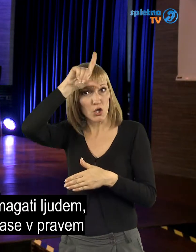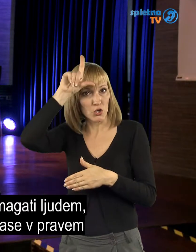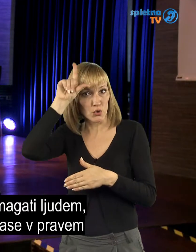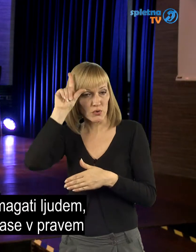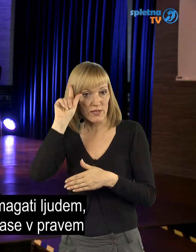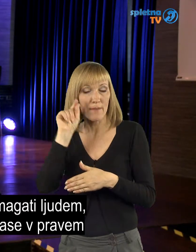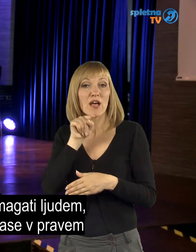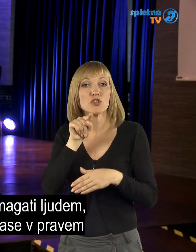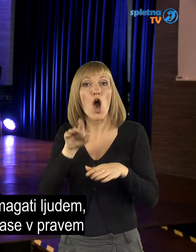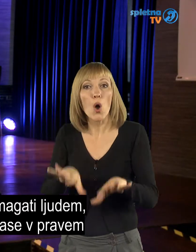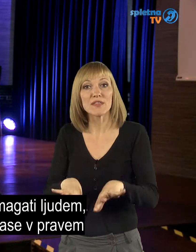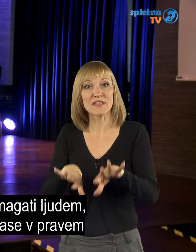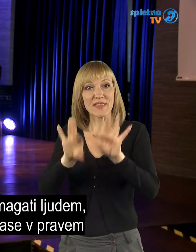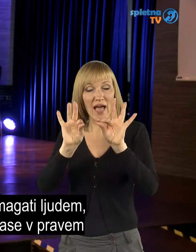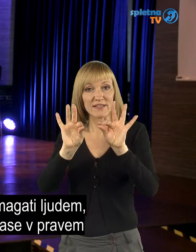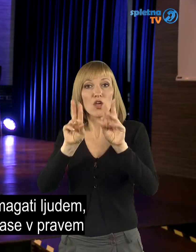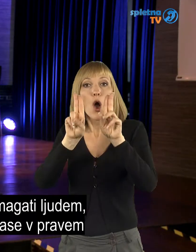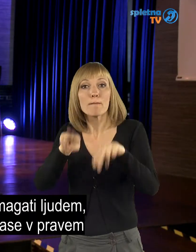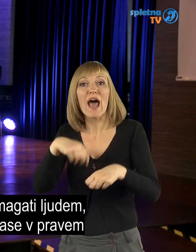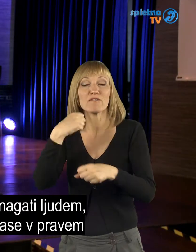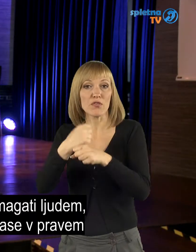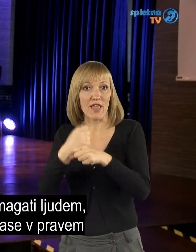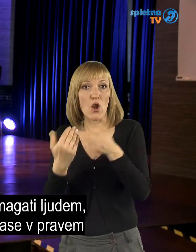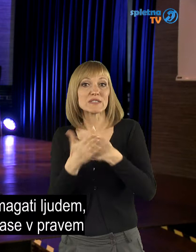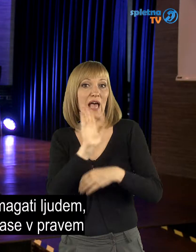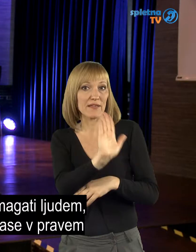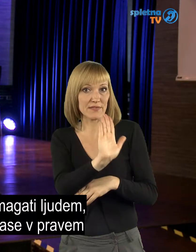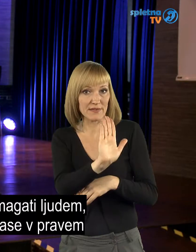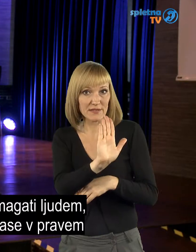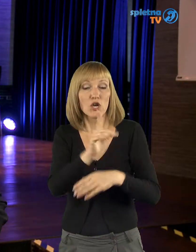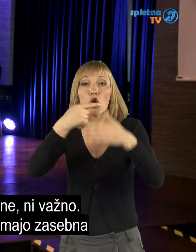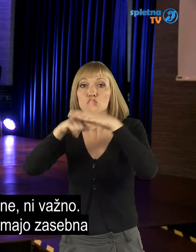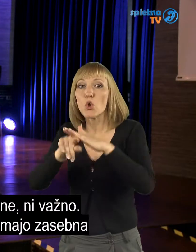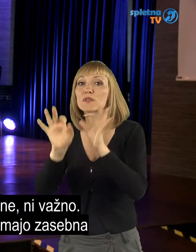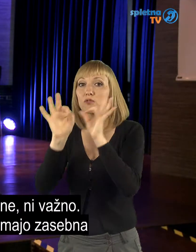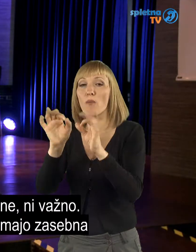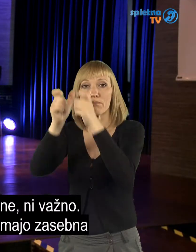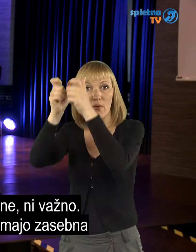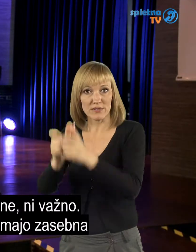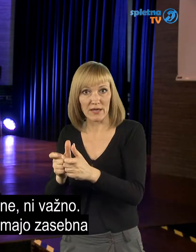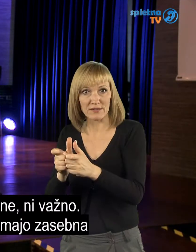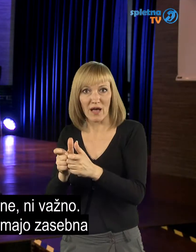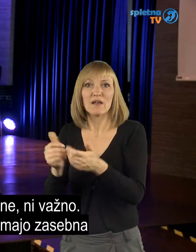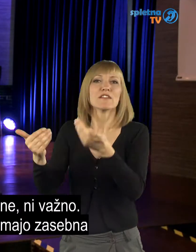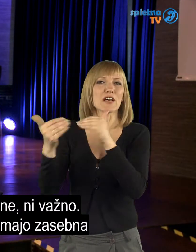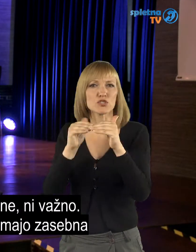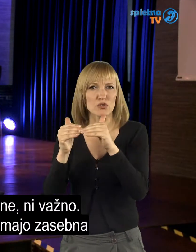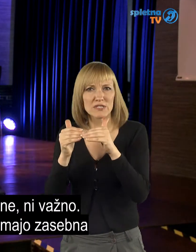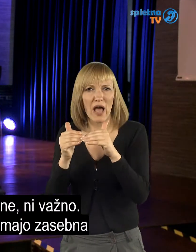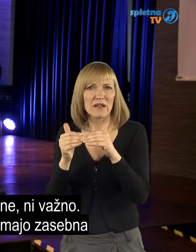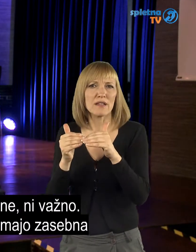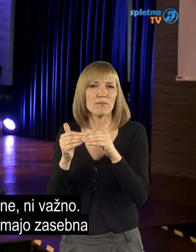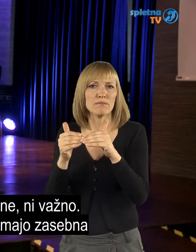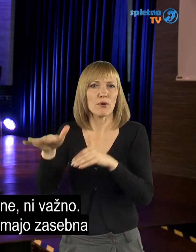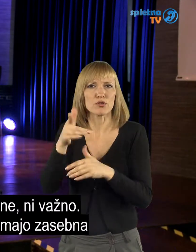making people find the right job in the right company. So not only in social cooperatives,